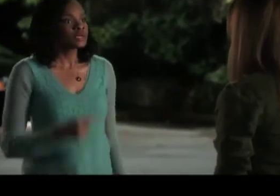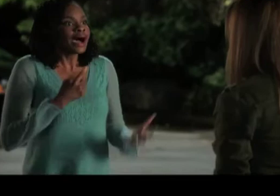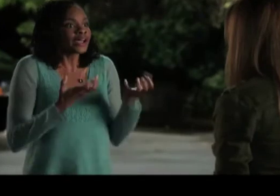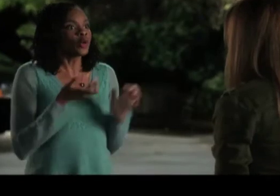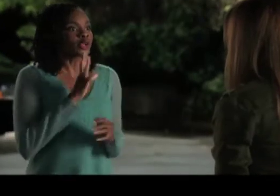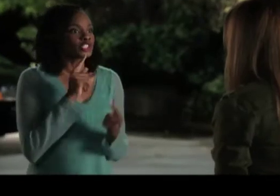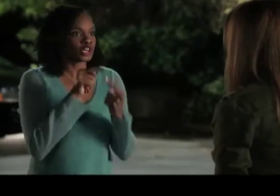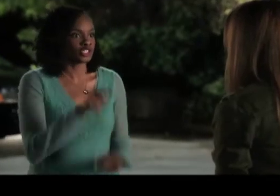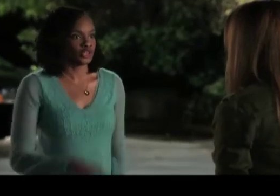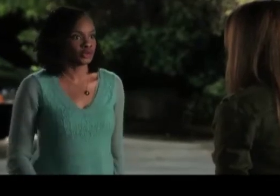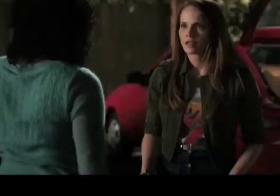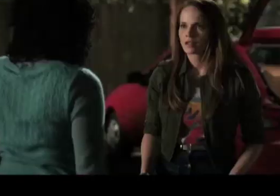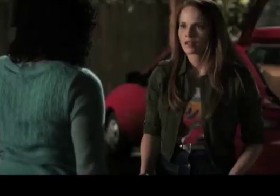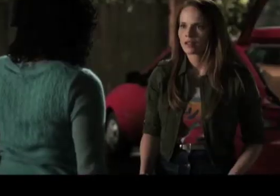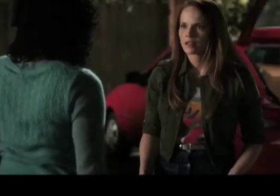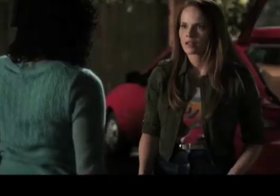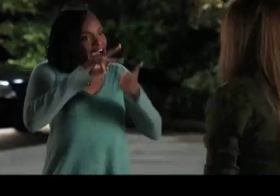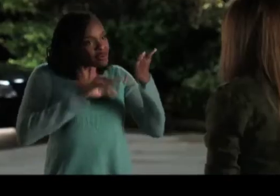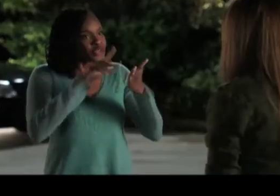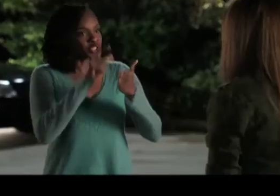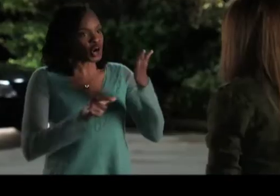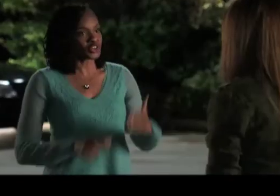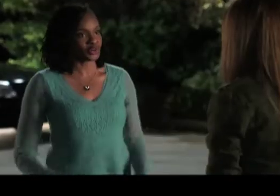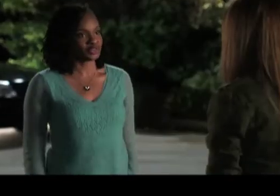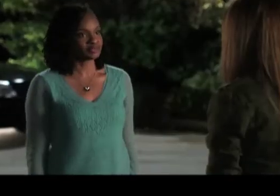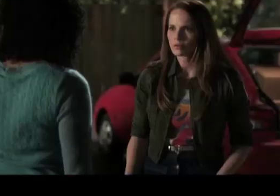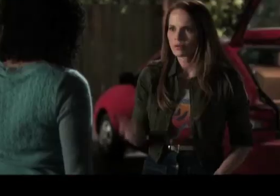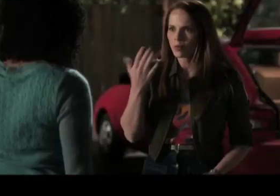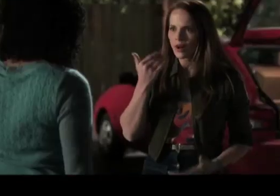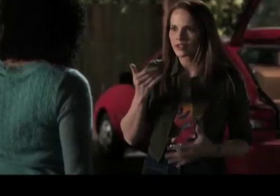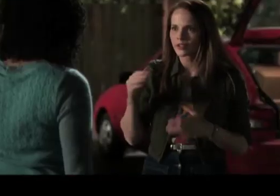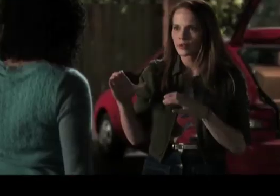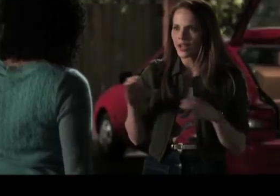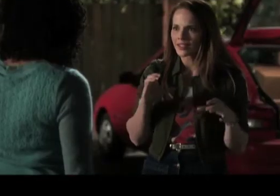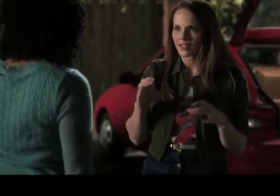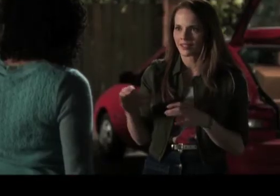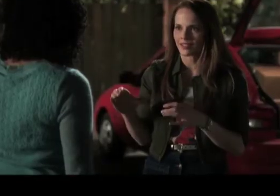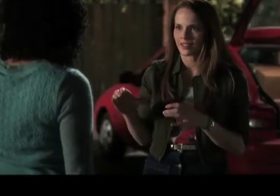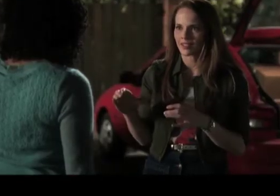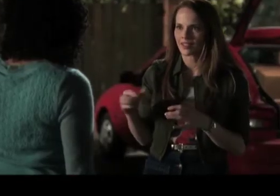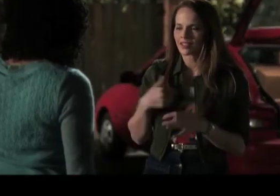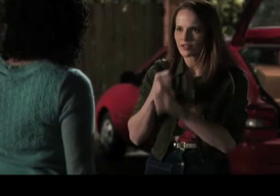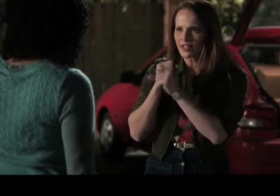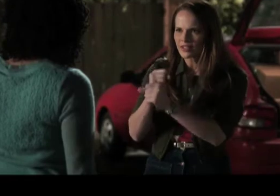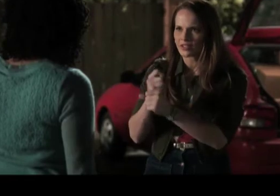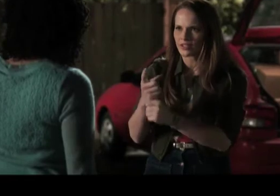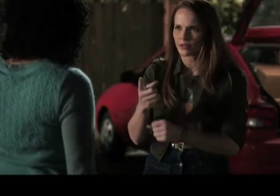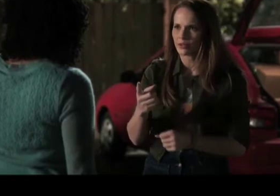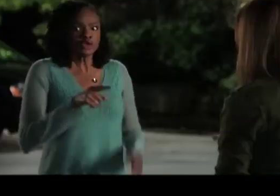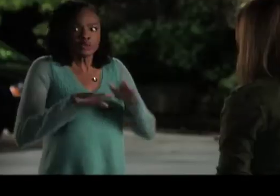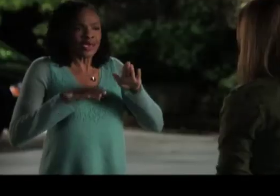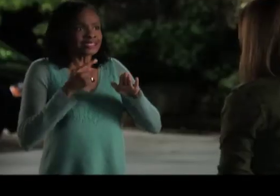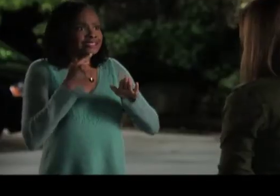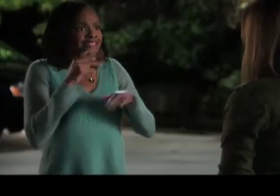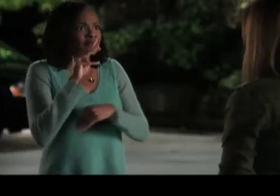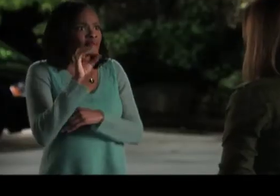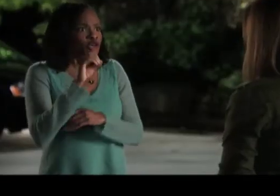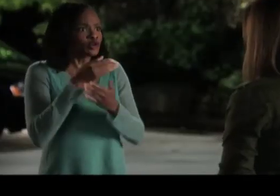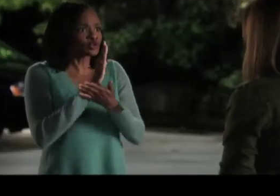I don't want to talk to you. I read your article. Then why are you acting like this? I defended you. You basically said Mingo's right